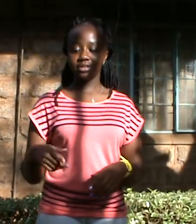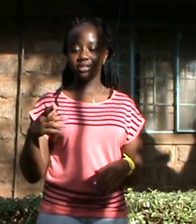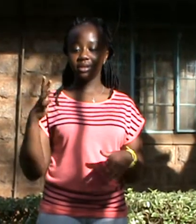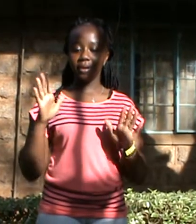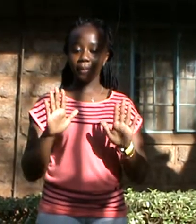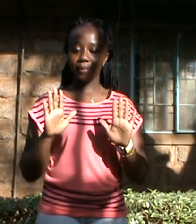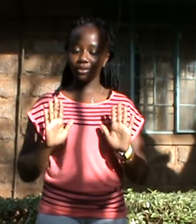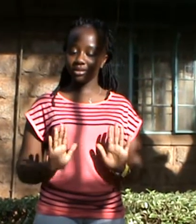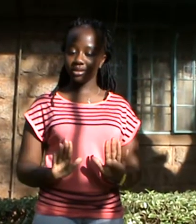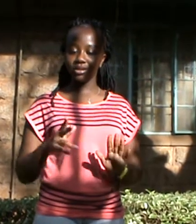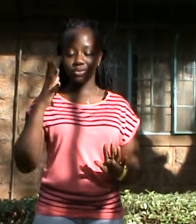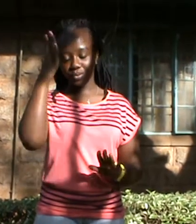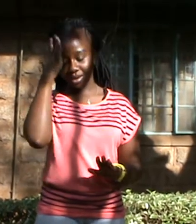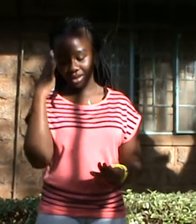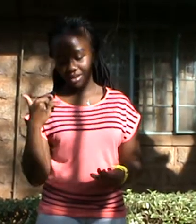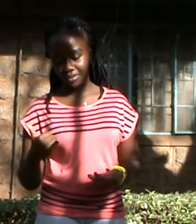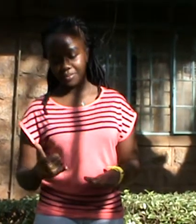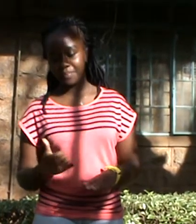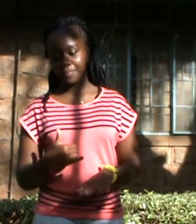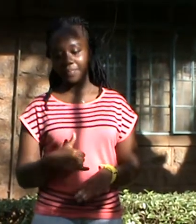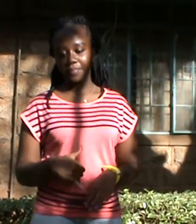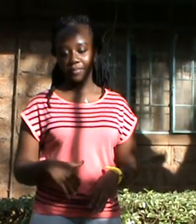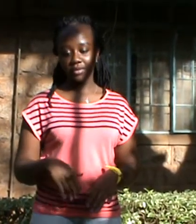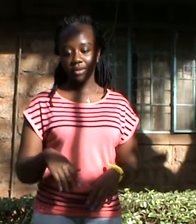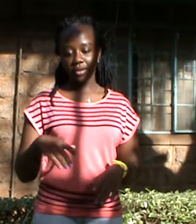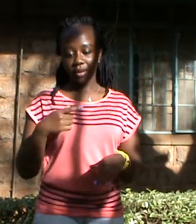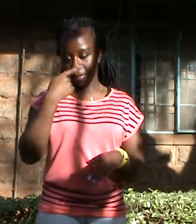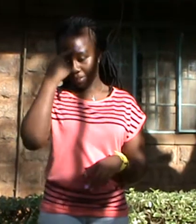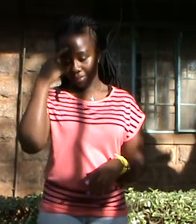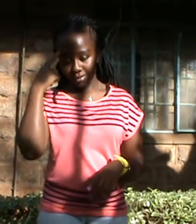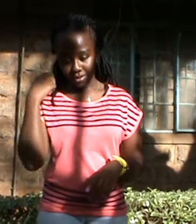Why Because life our comfortable keep